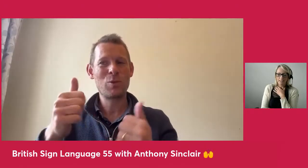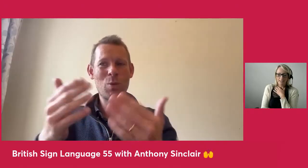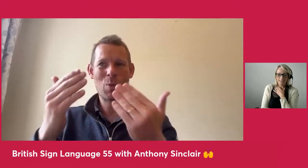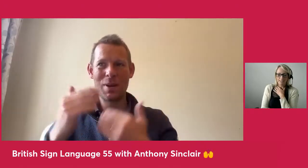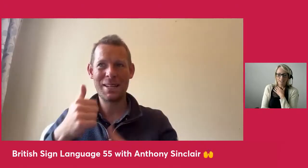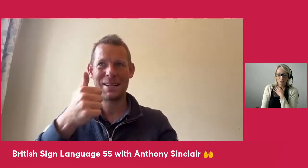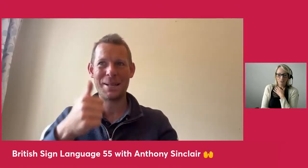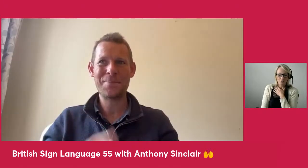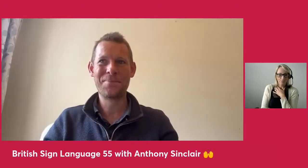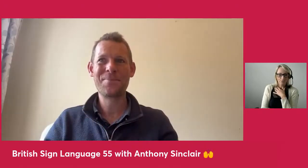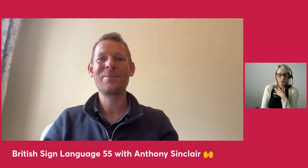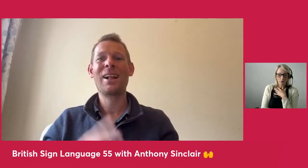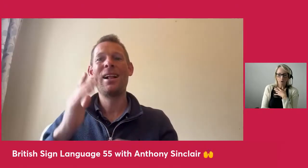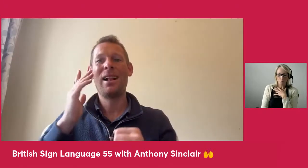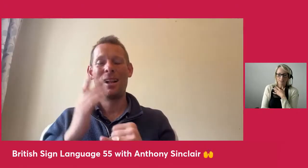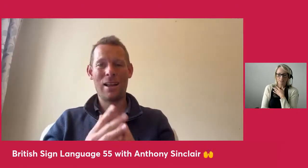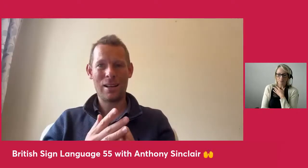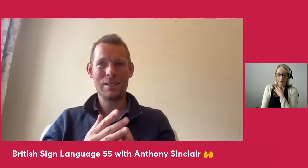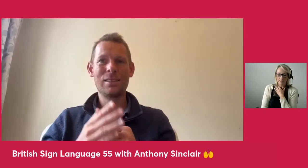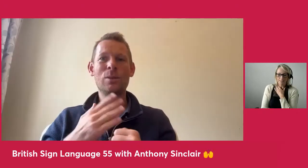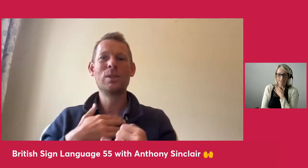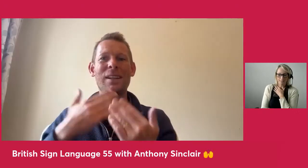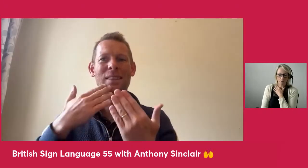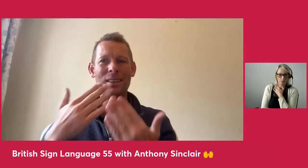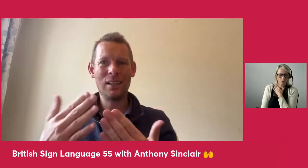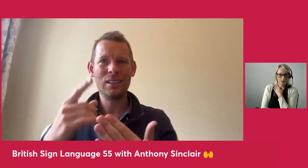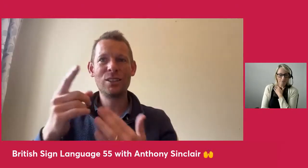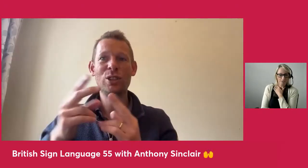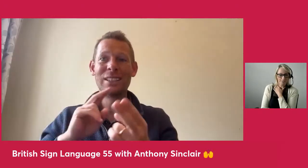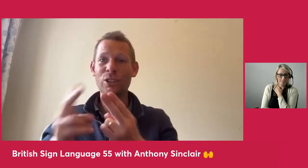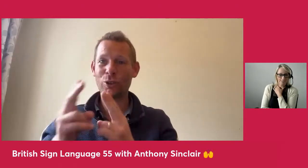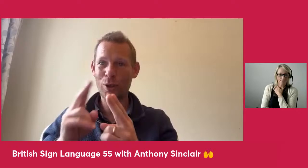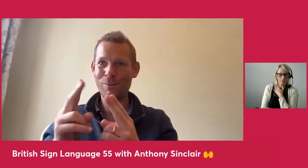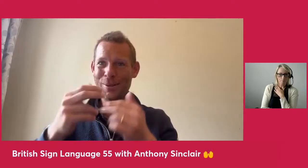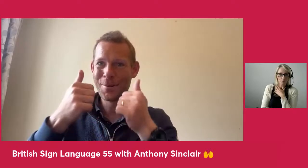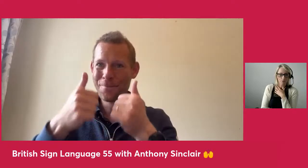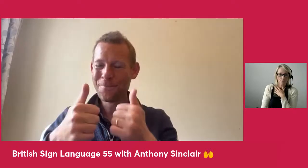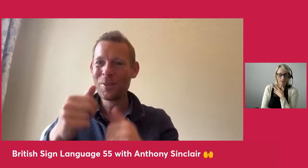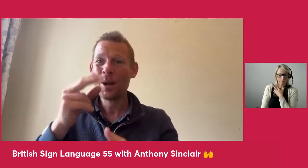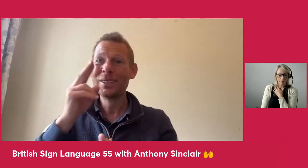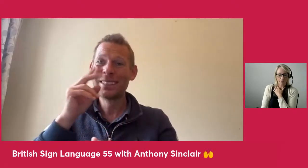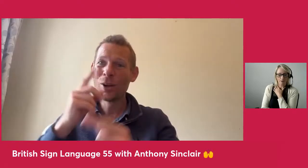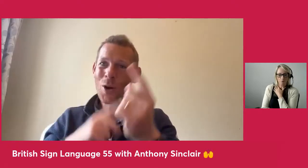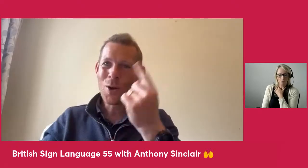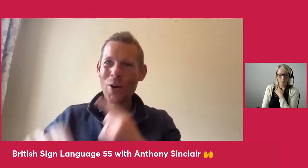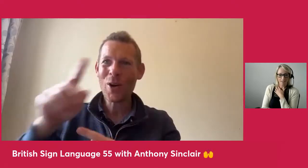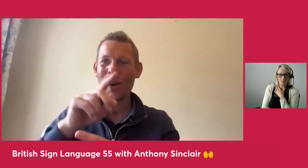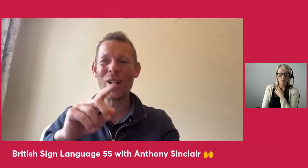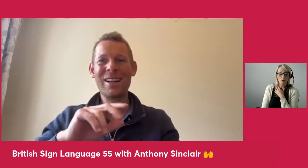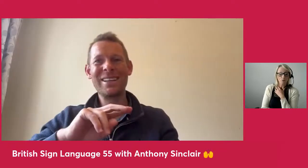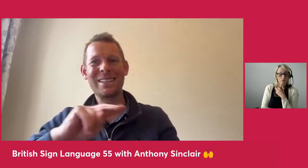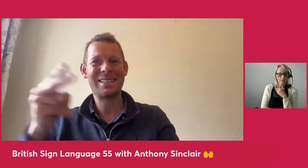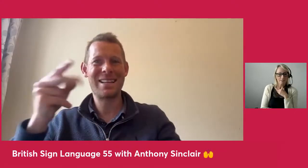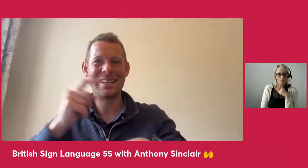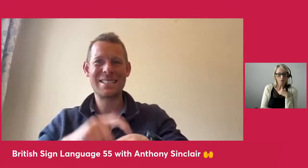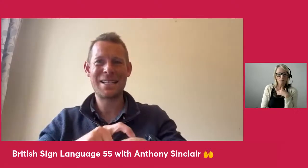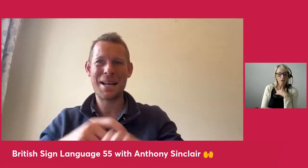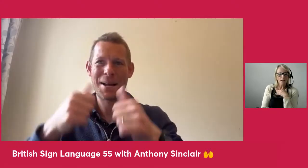Moira, yes, thank you for your comments as well. It was very interesting to learn about the care home sign. So,